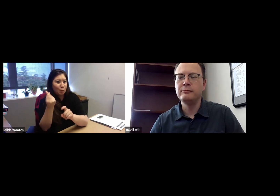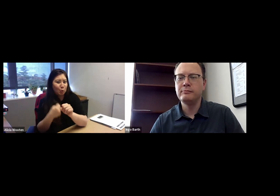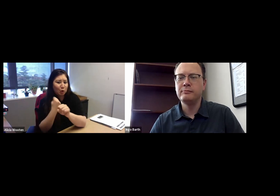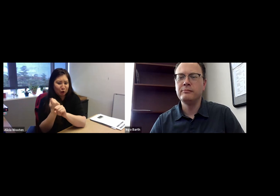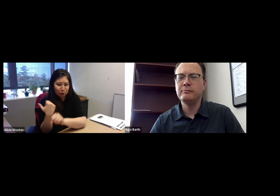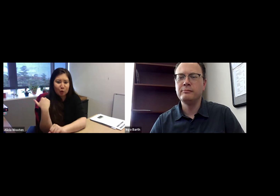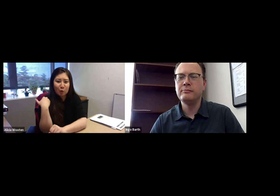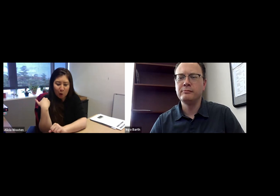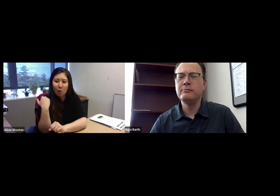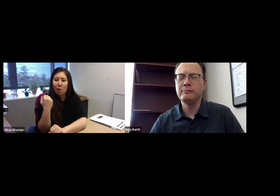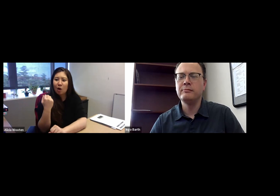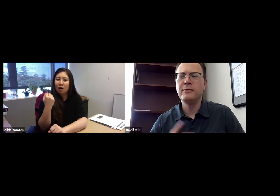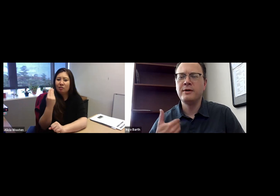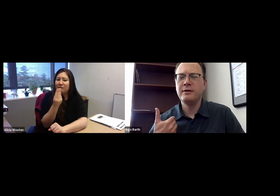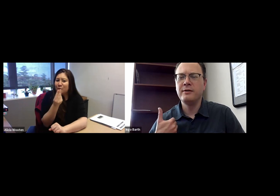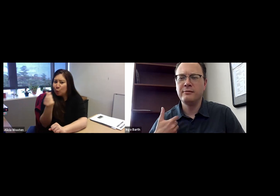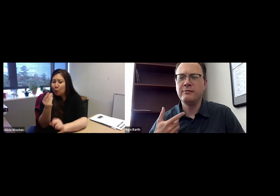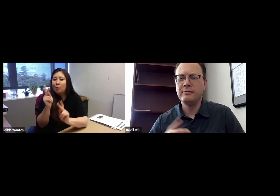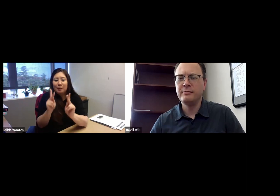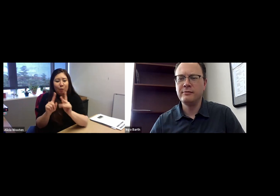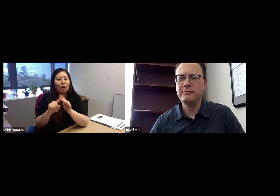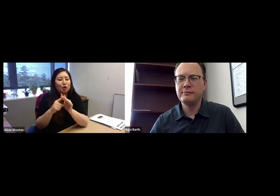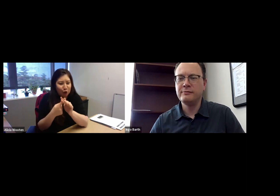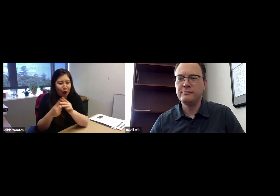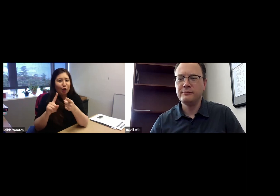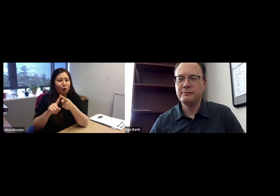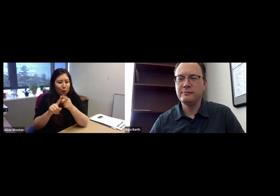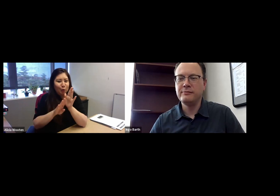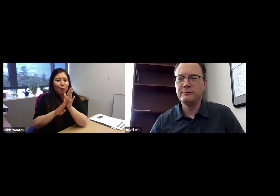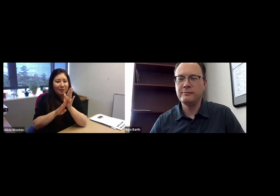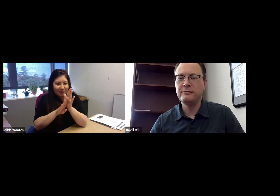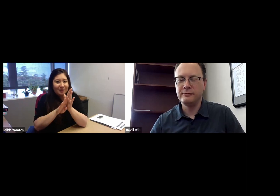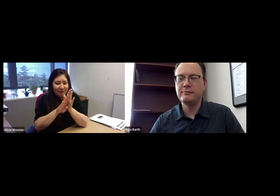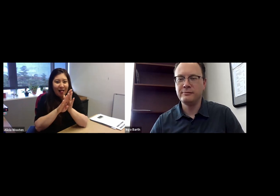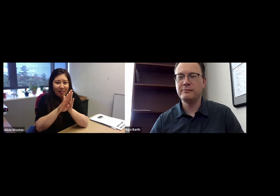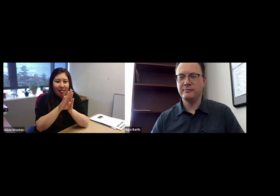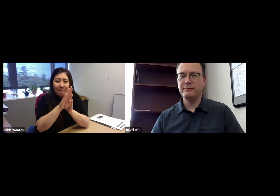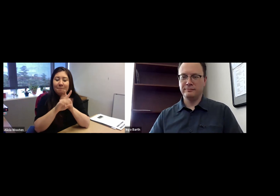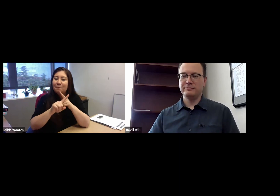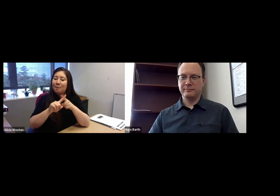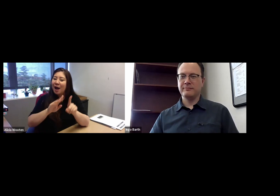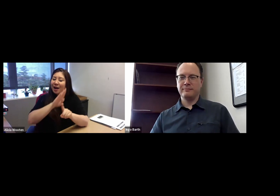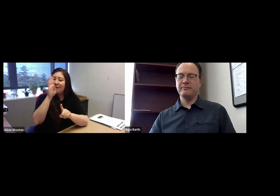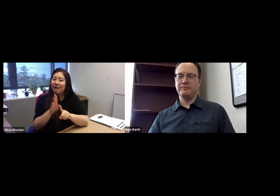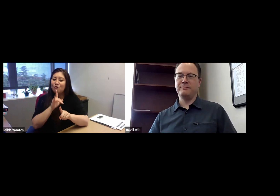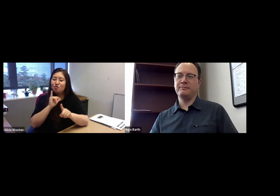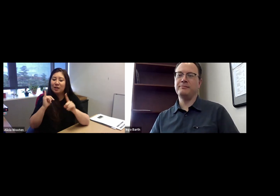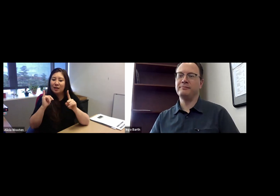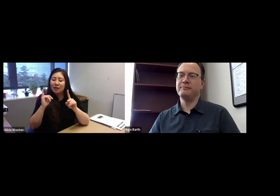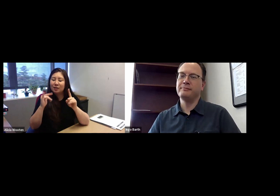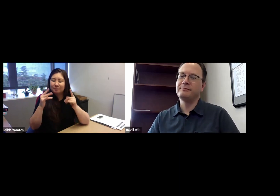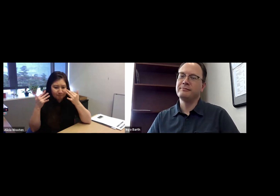in the US. Most people fingerspell them. A few years ago, there were a few people who started